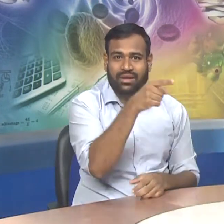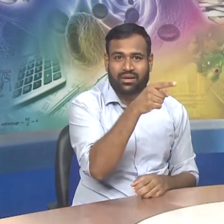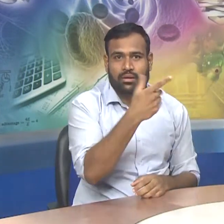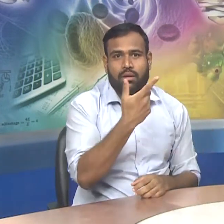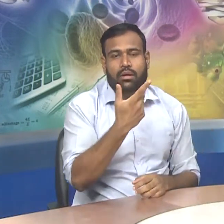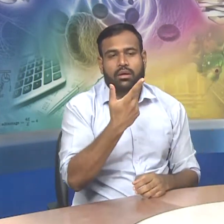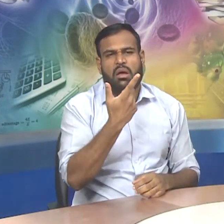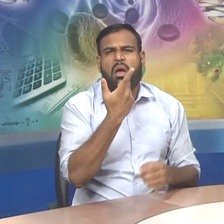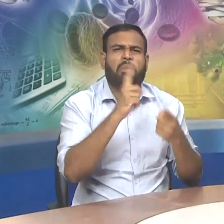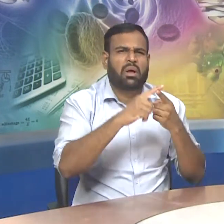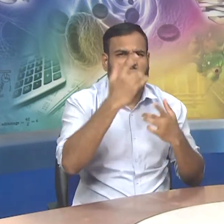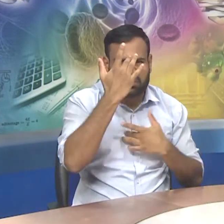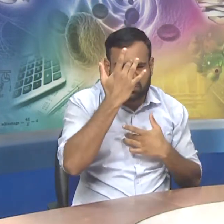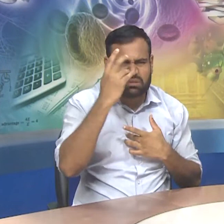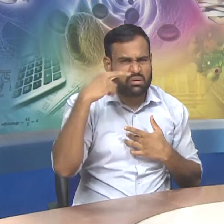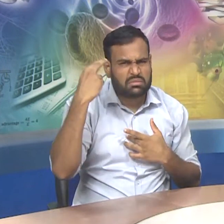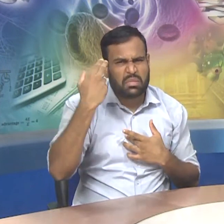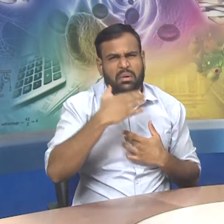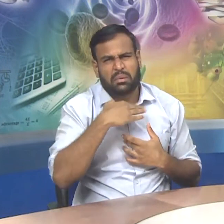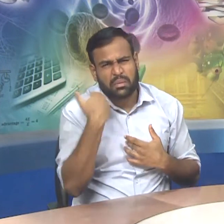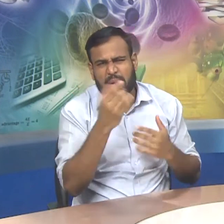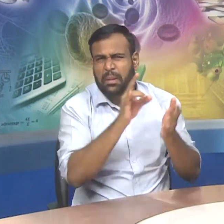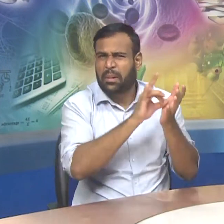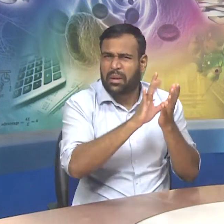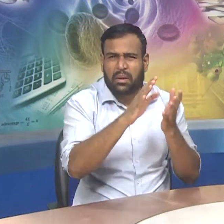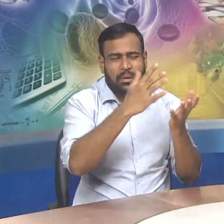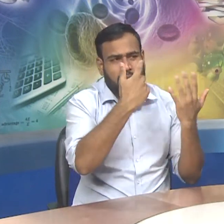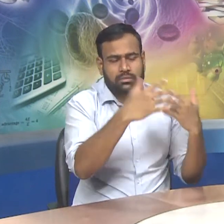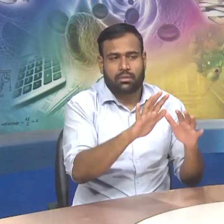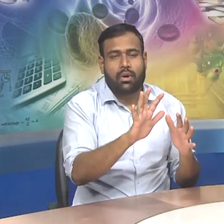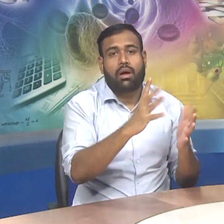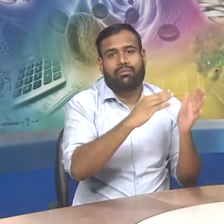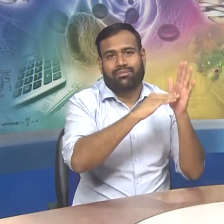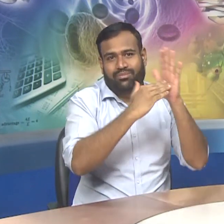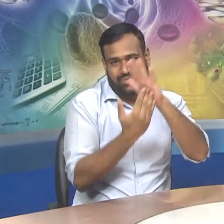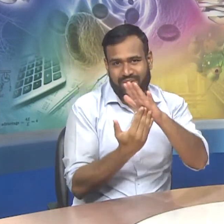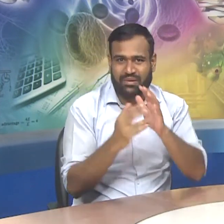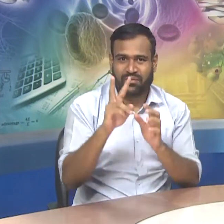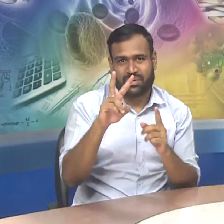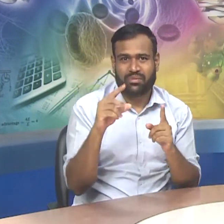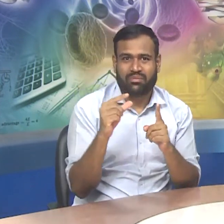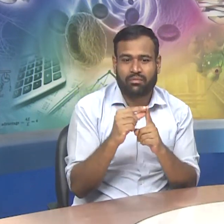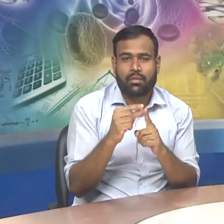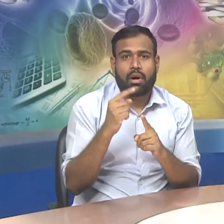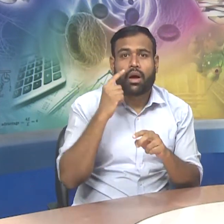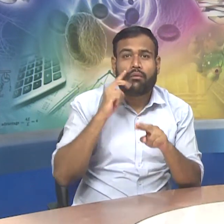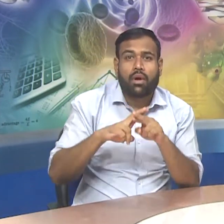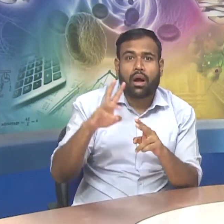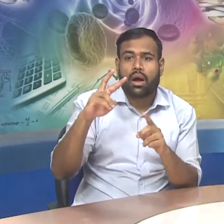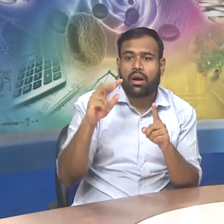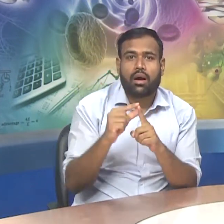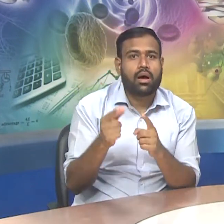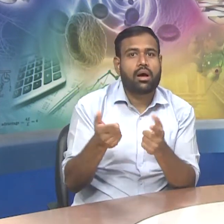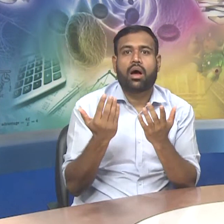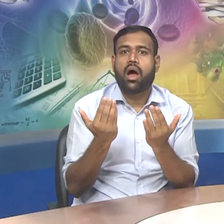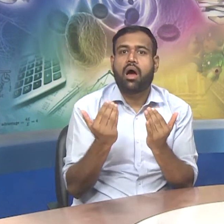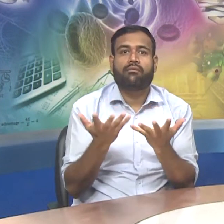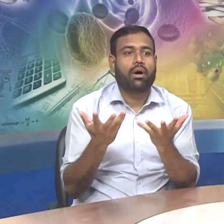And in case if the president's office falls vacant due to any